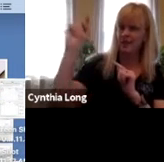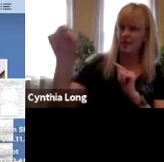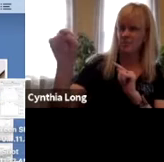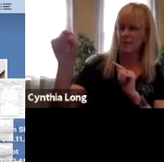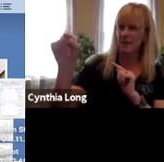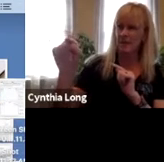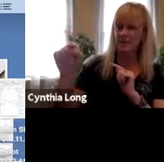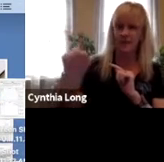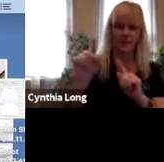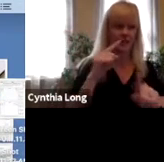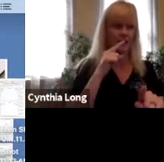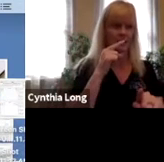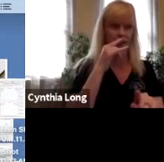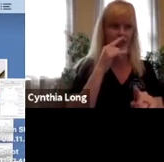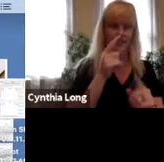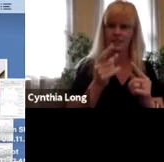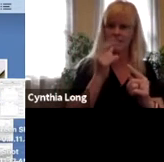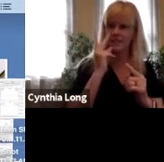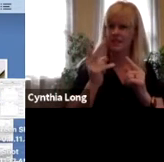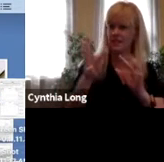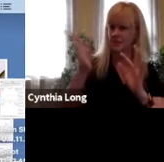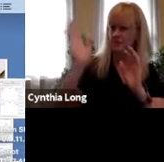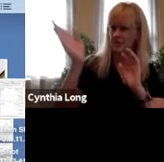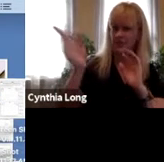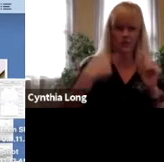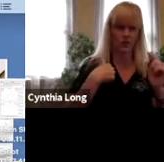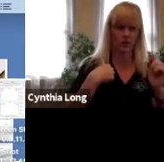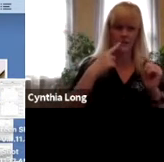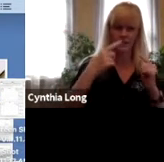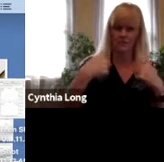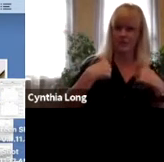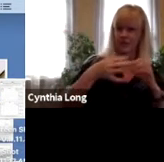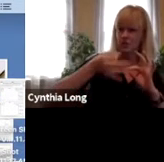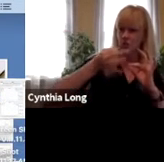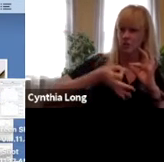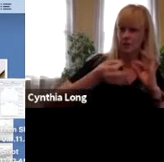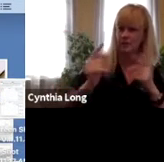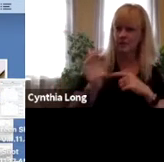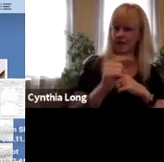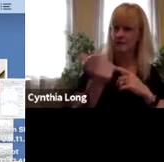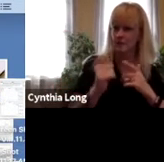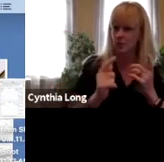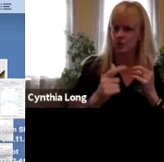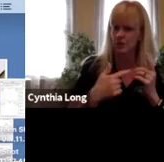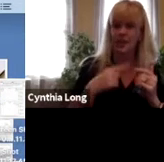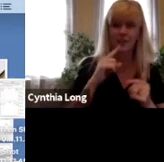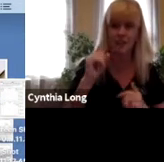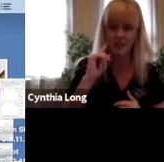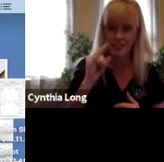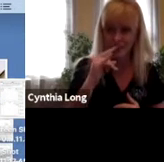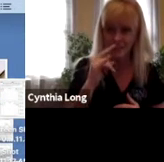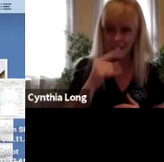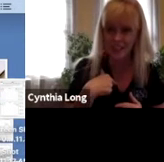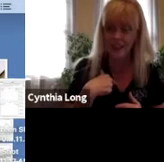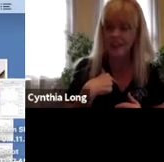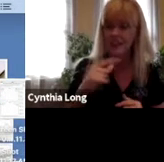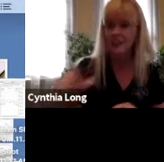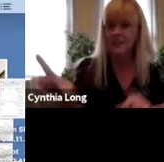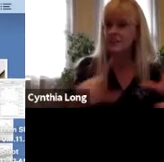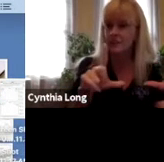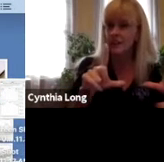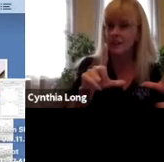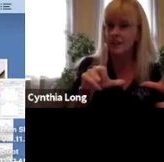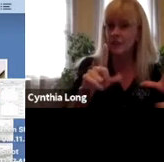see the presenter at another place, and the kids see the presenter and see me interpret because it kept switching. And if you have a